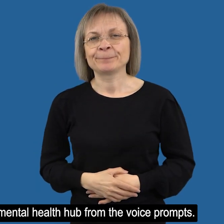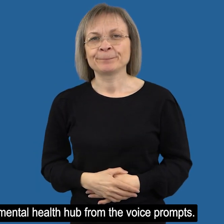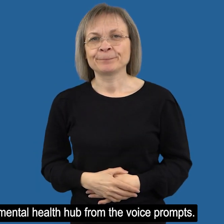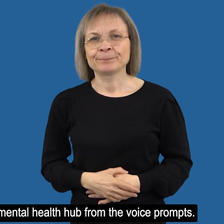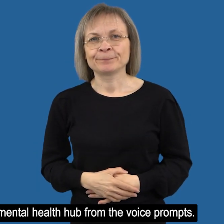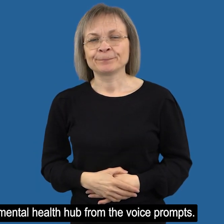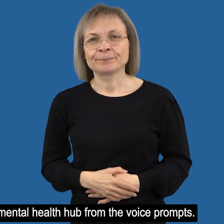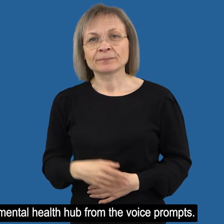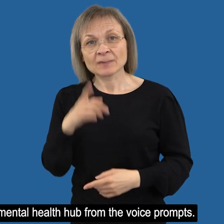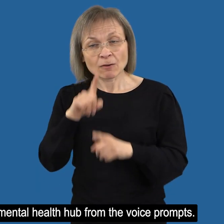on 0800